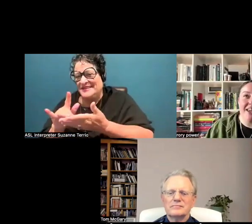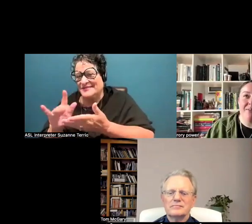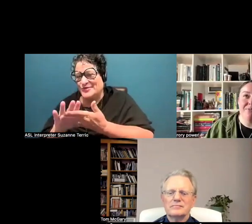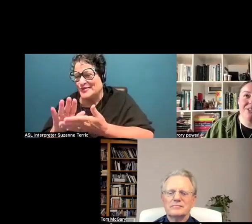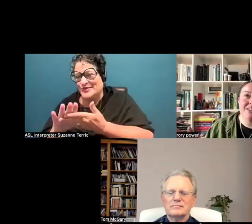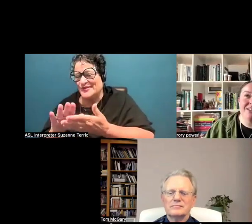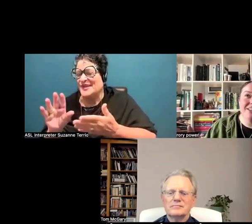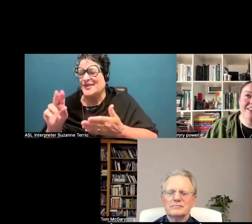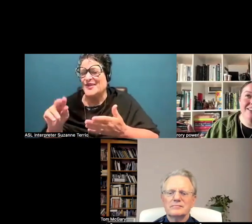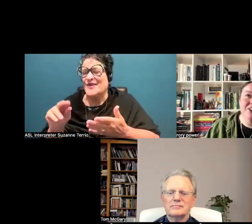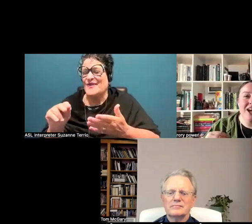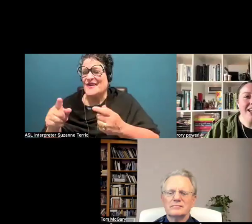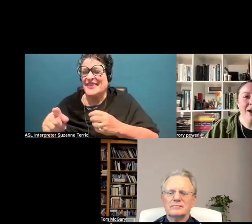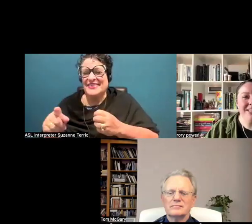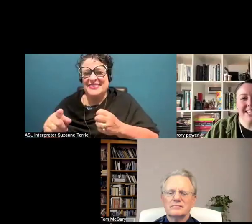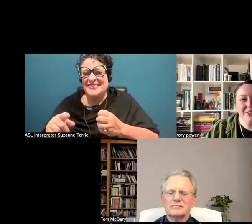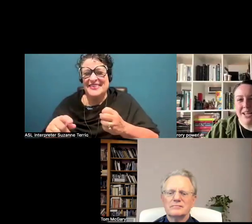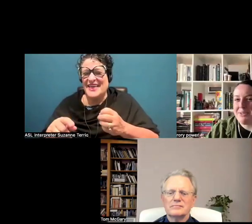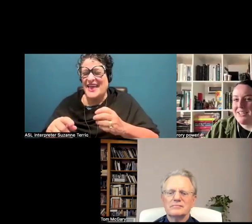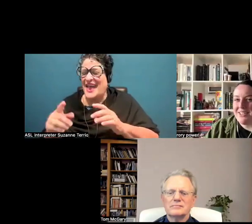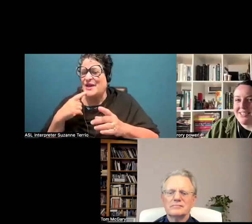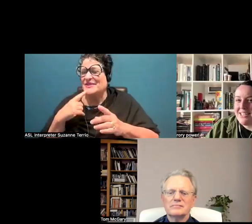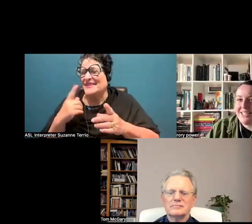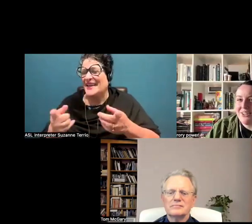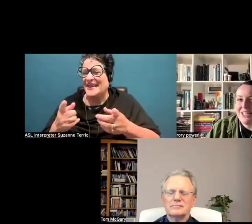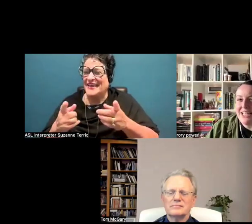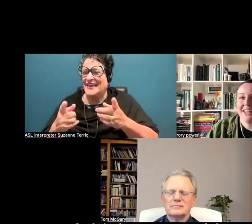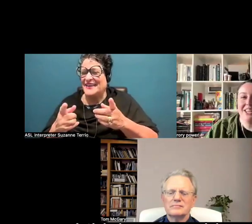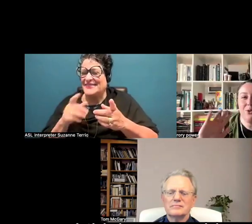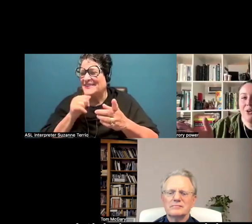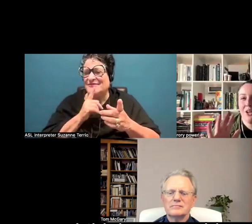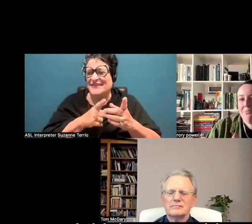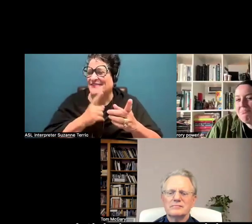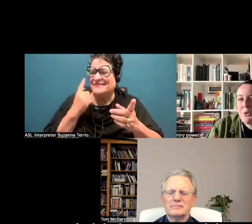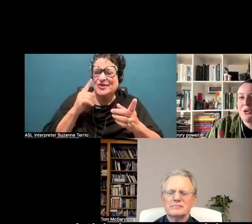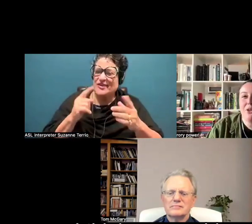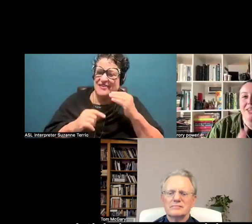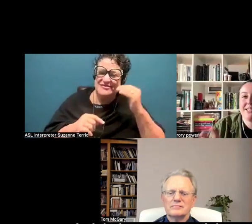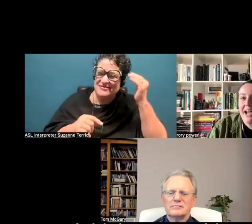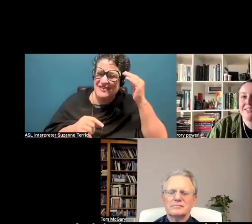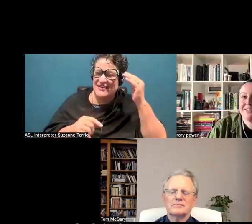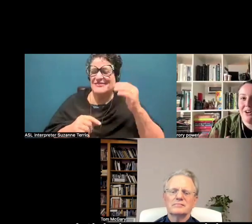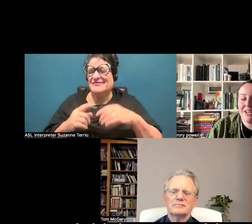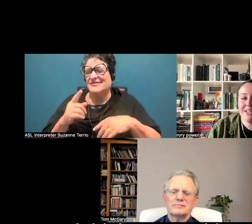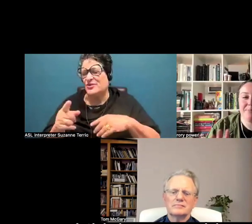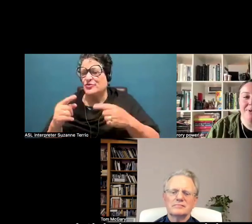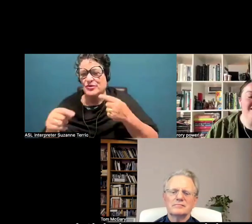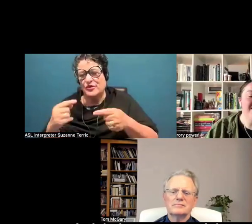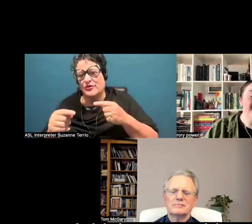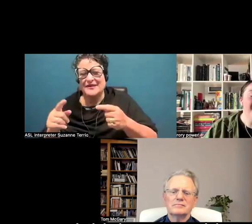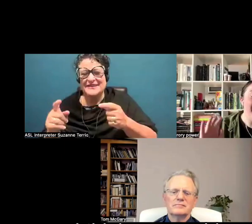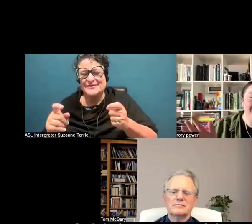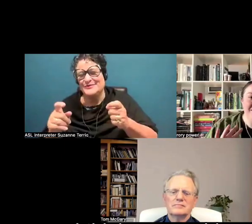think, aimed they're not, I wouldn't say they're aimed at adults necessarily. I think you could argue the exact audience,